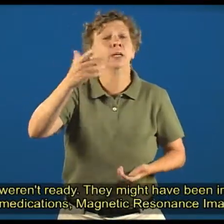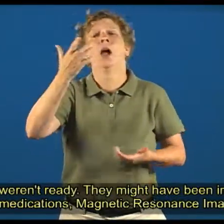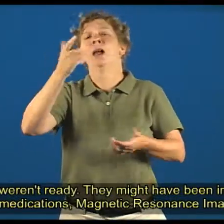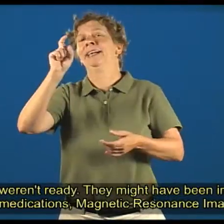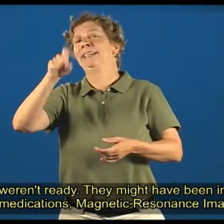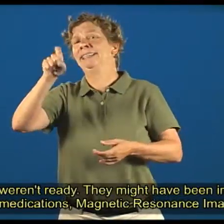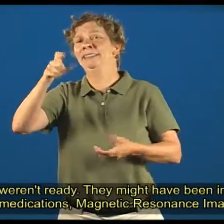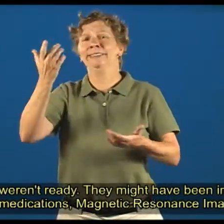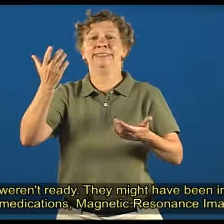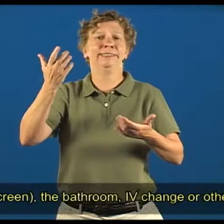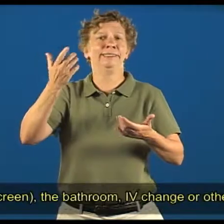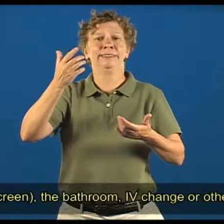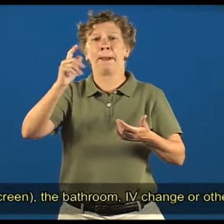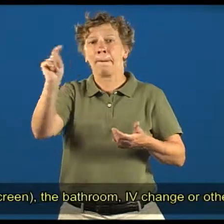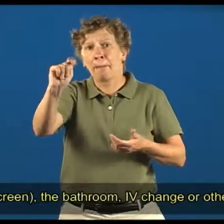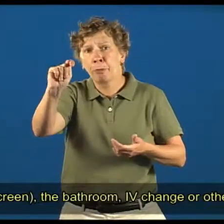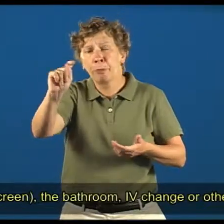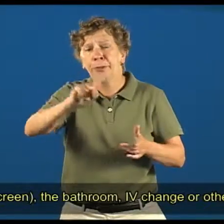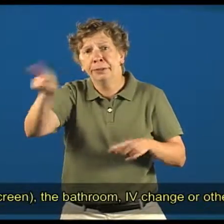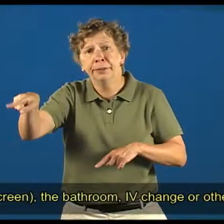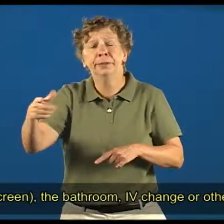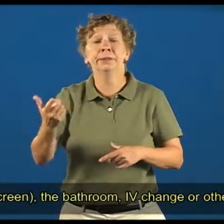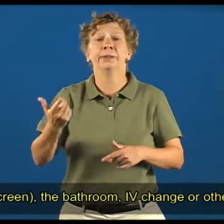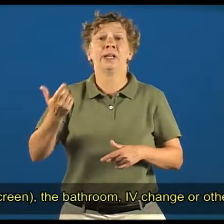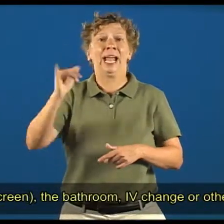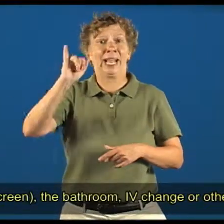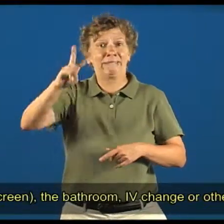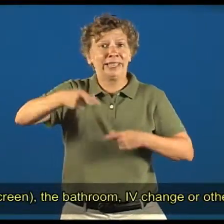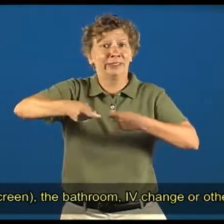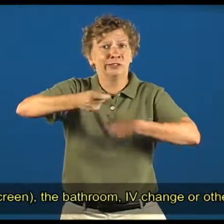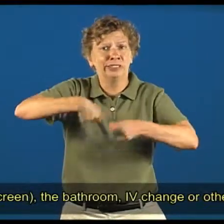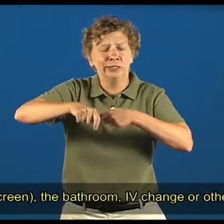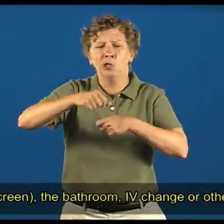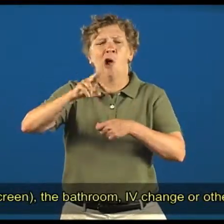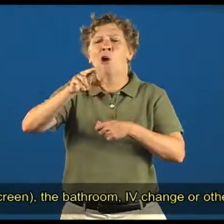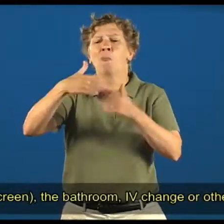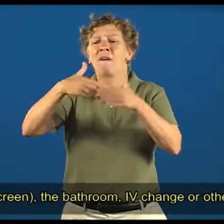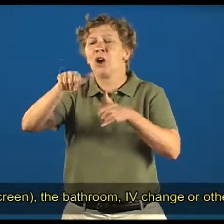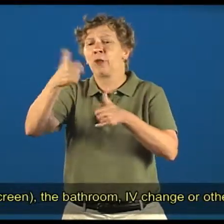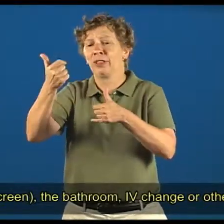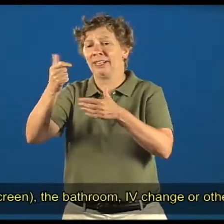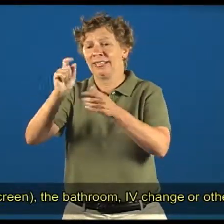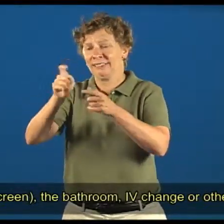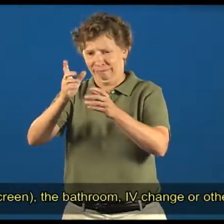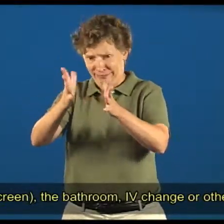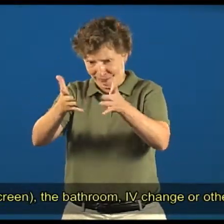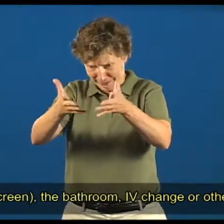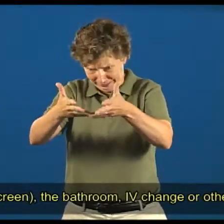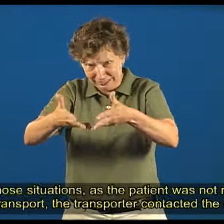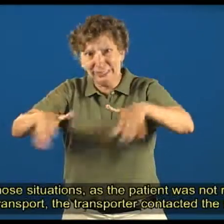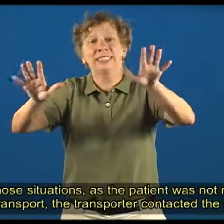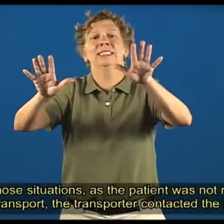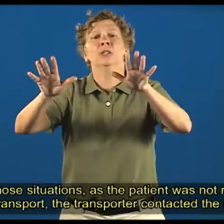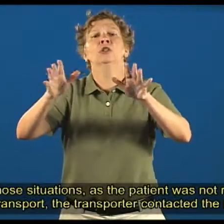resonance imaging (MRI) screen, the bathroom, IV changes, or other needs. In